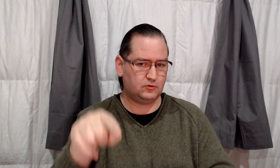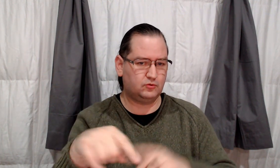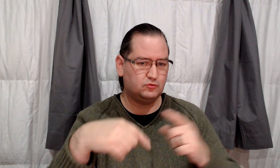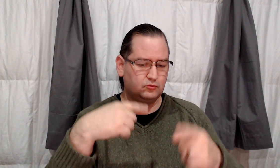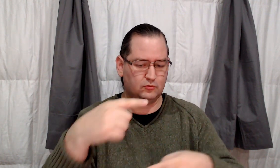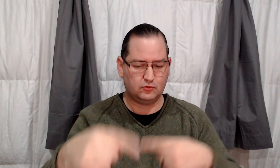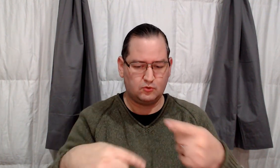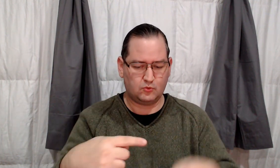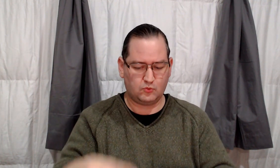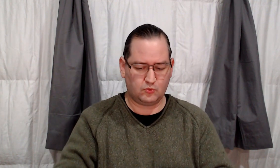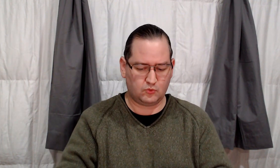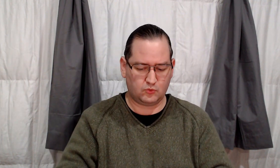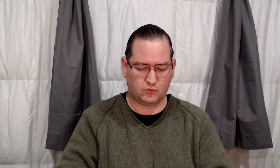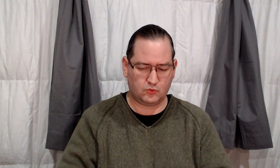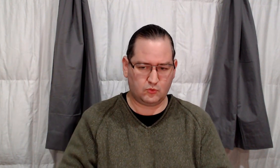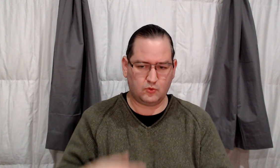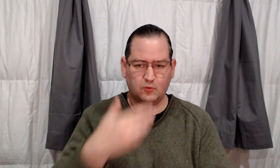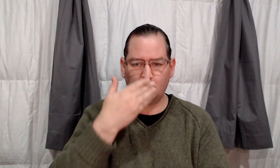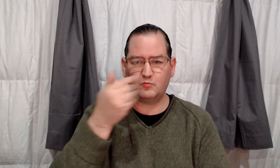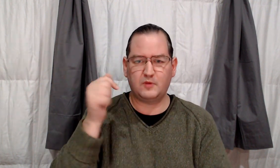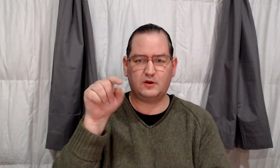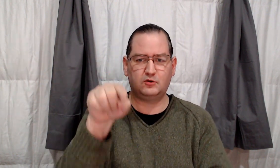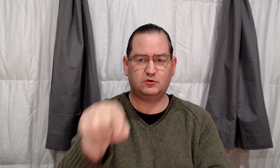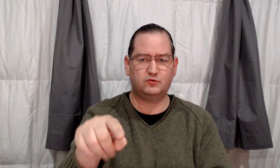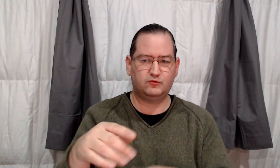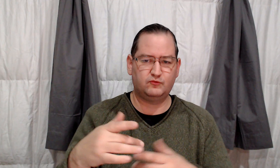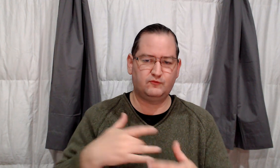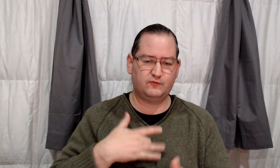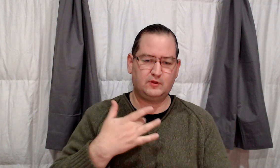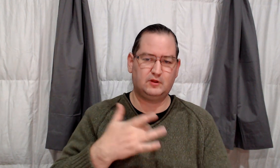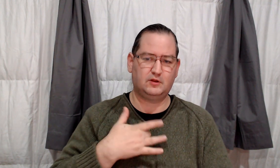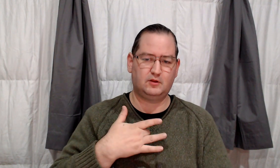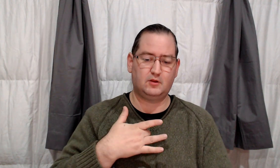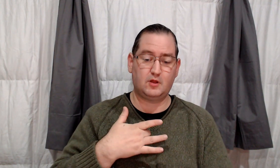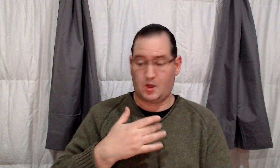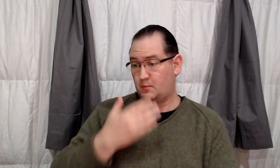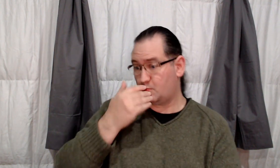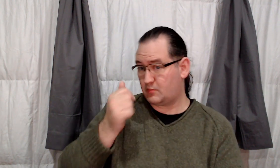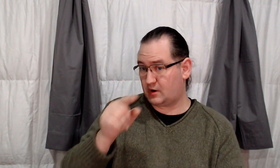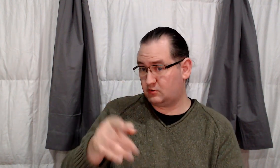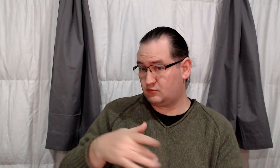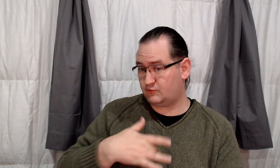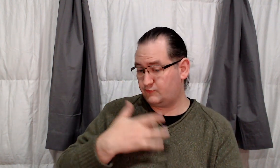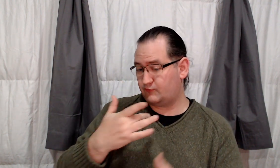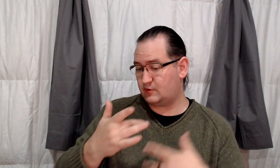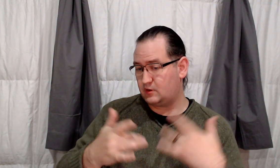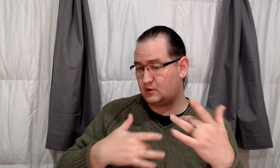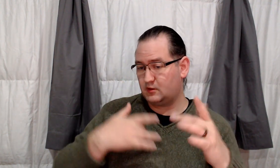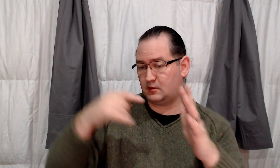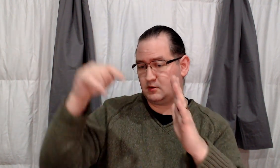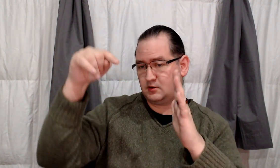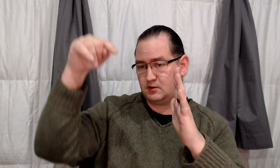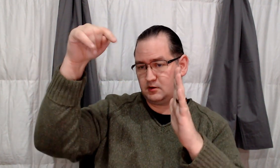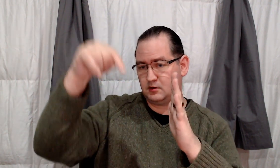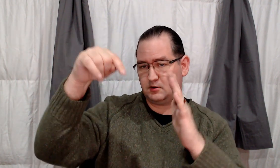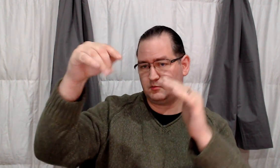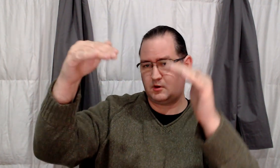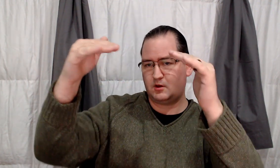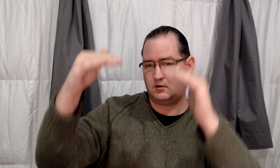And the better you feel, the deeper you'll go. 10, 20, 100 times deeper now.